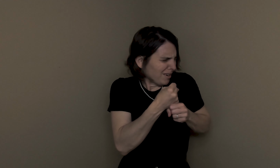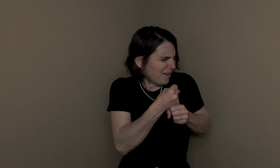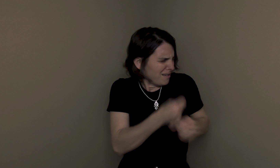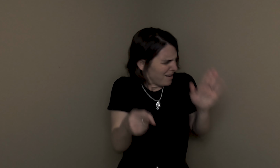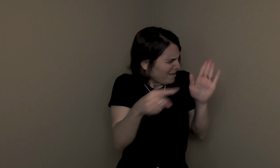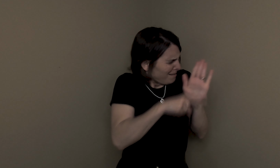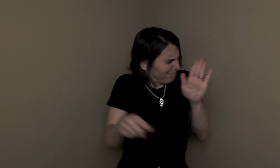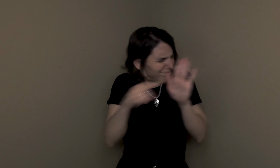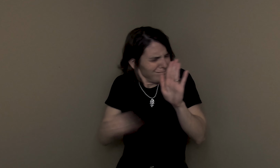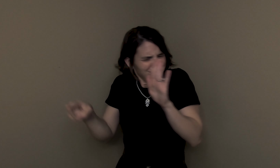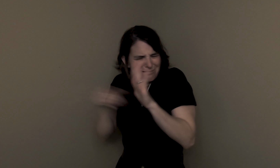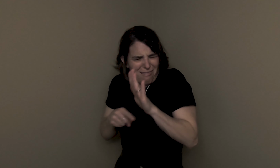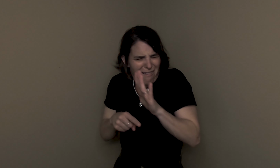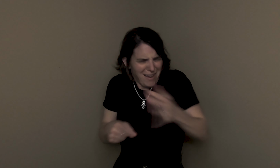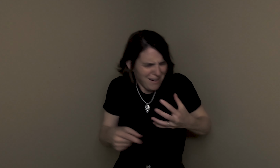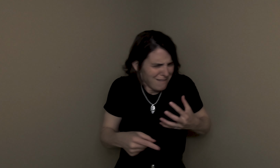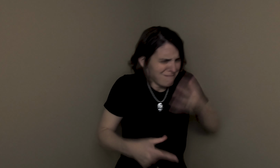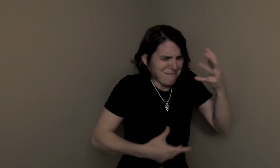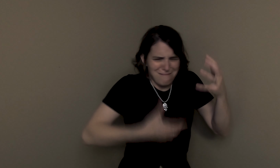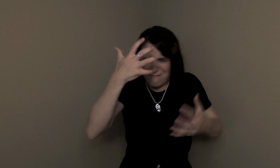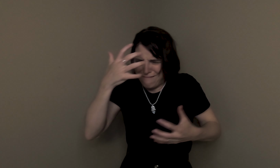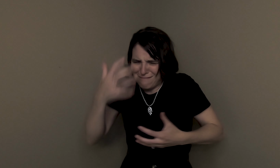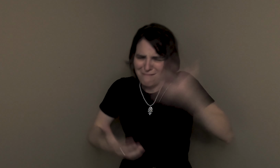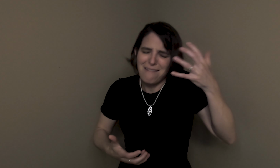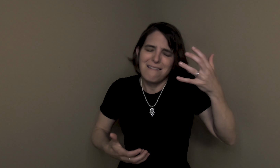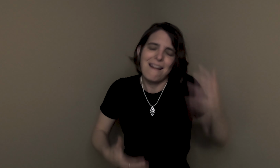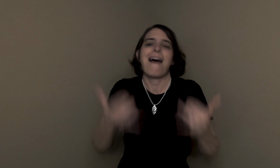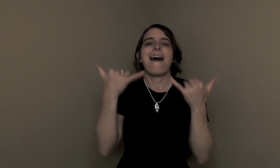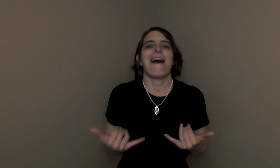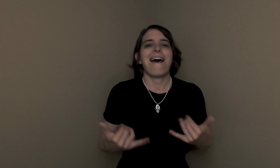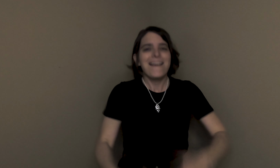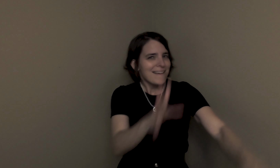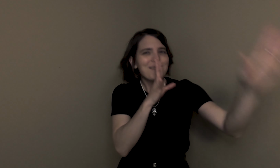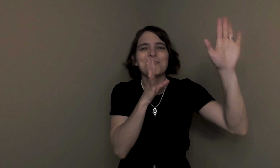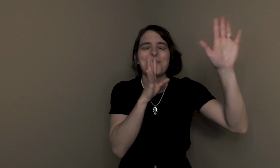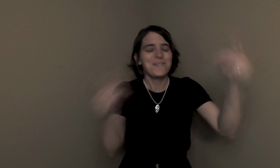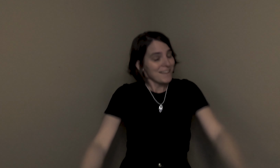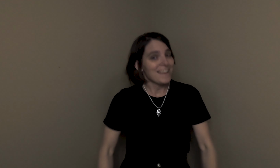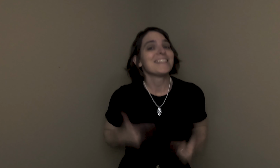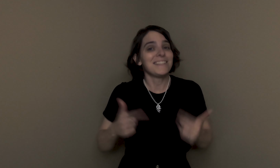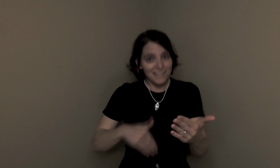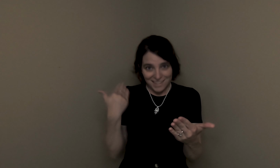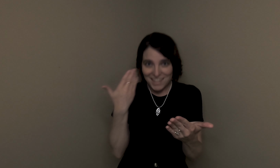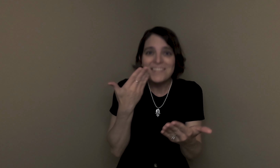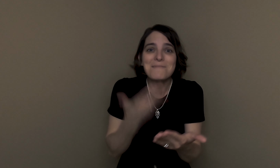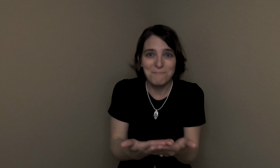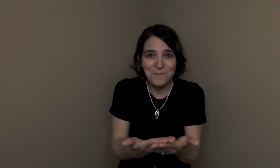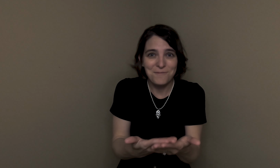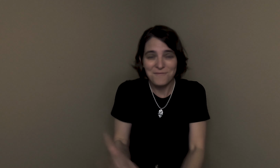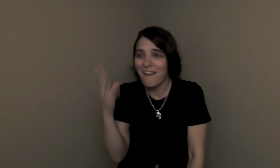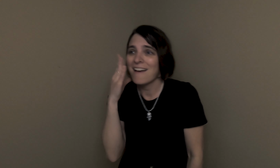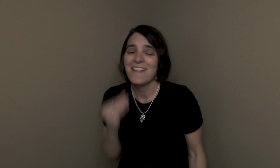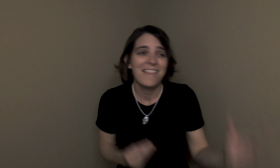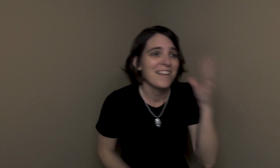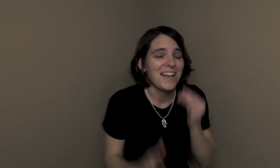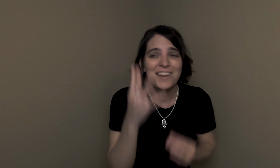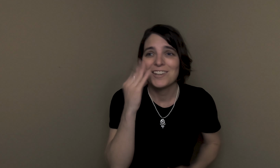hurt Line by line, word by word And now my story has lived and proved There's not a